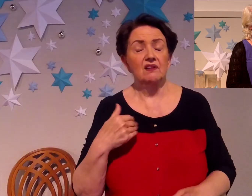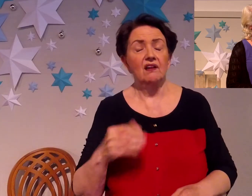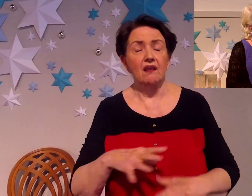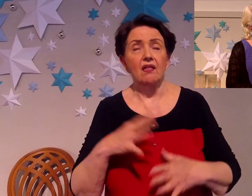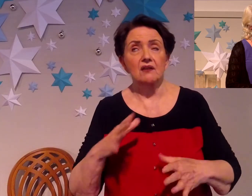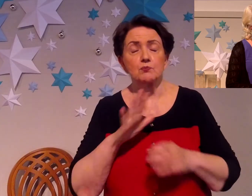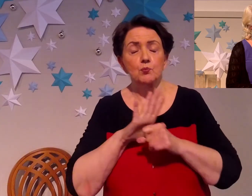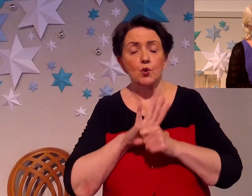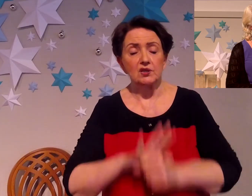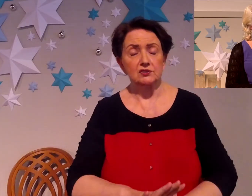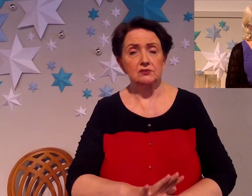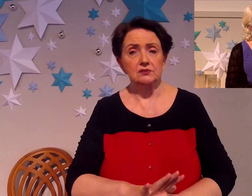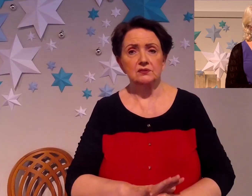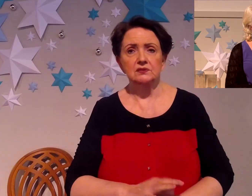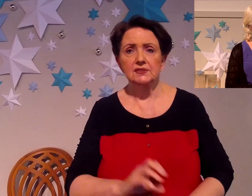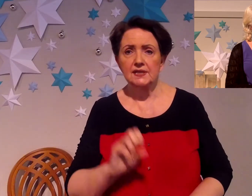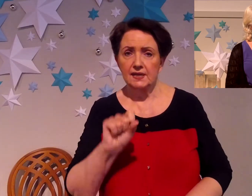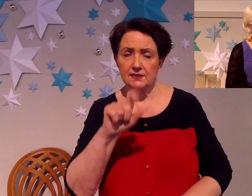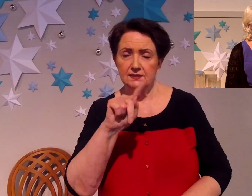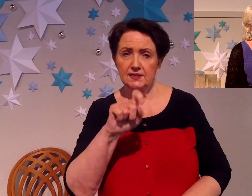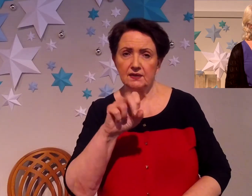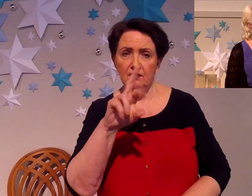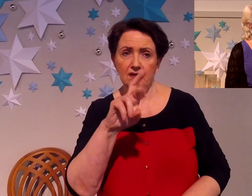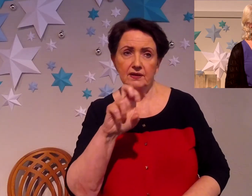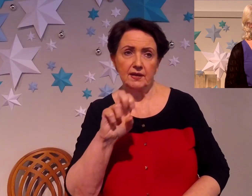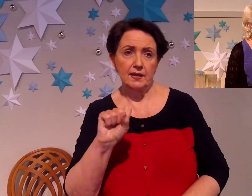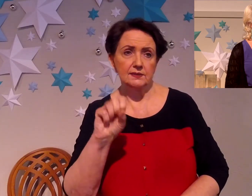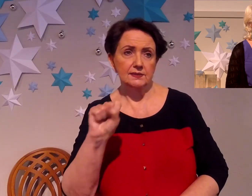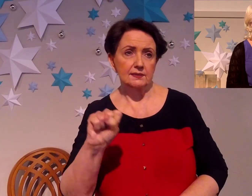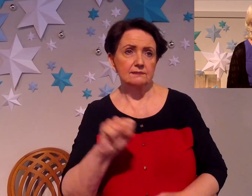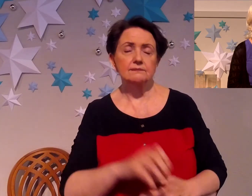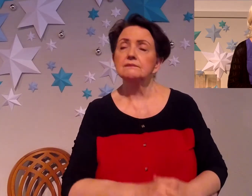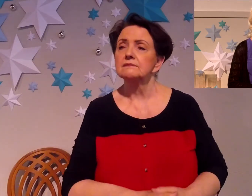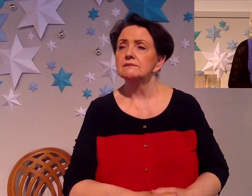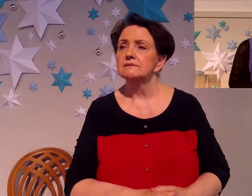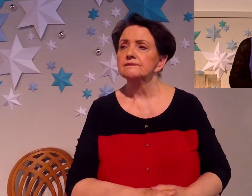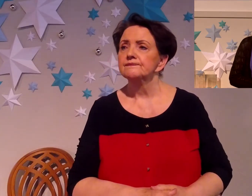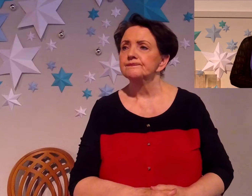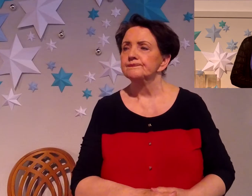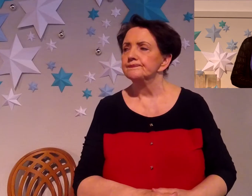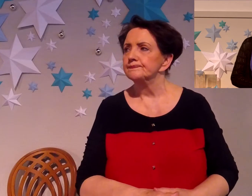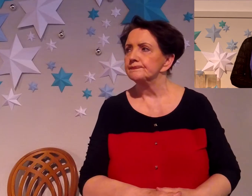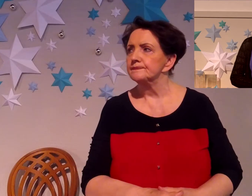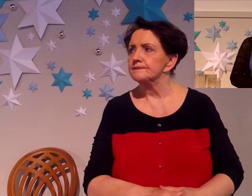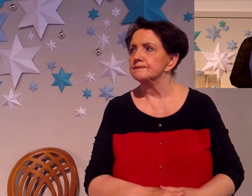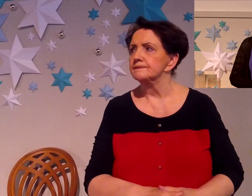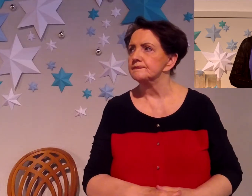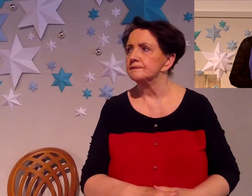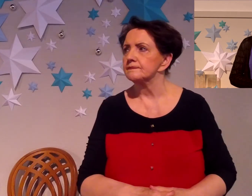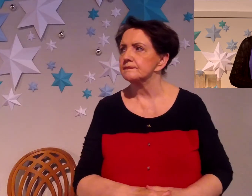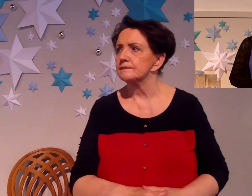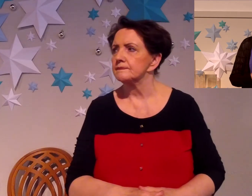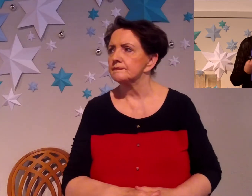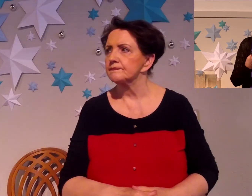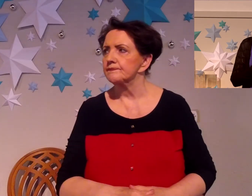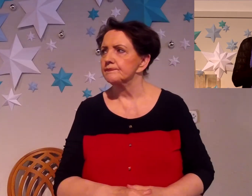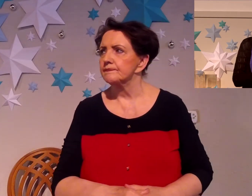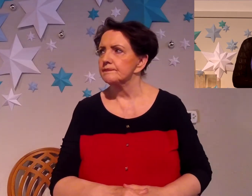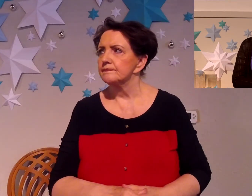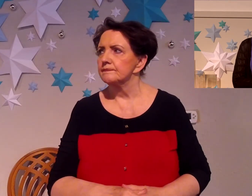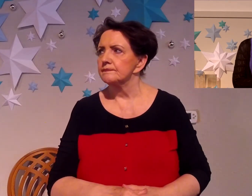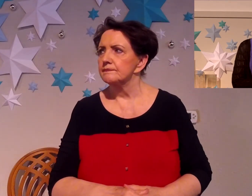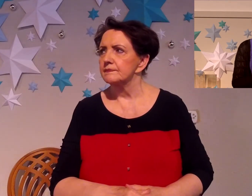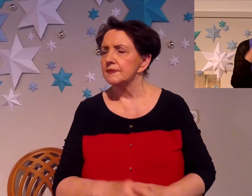pressure and stress at this time of year when we get to the holidays. And I think that, there's